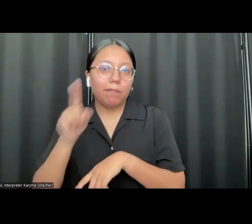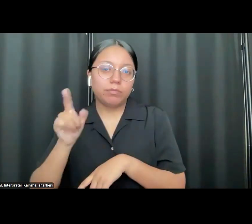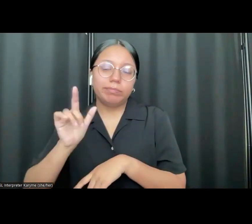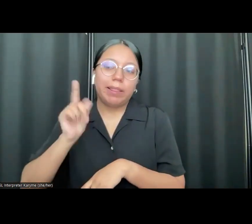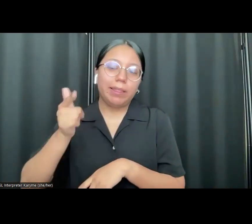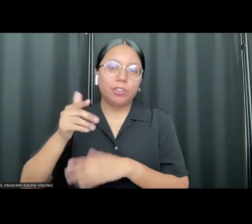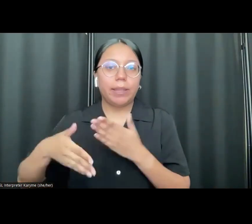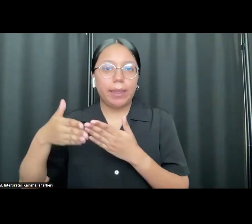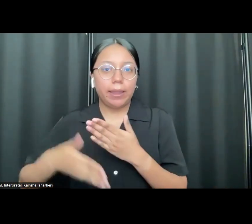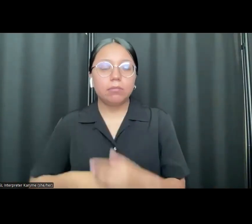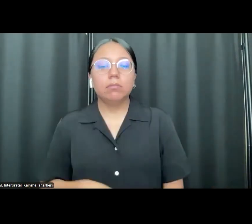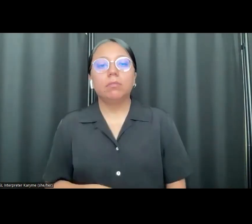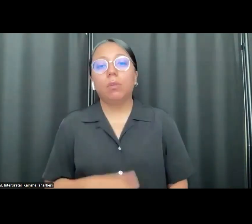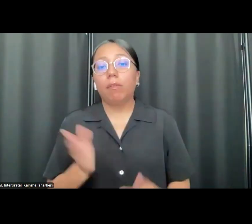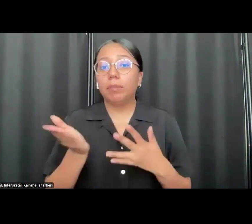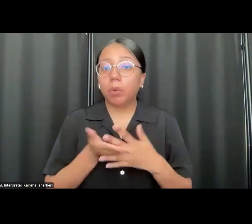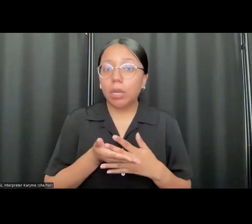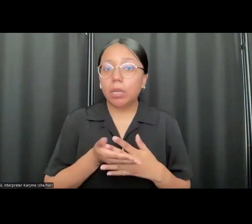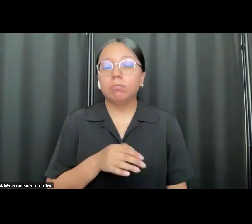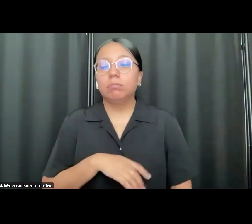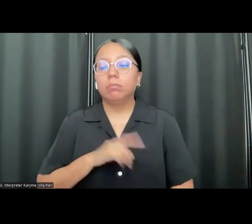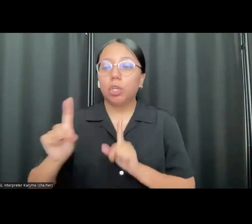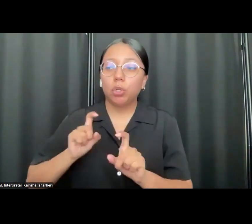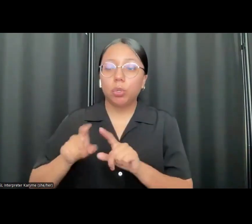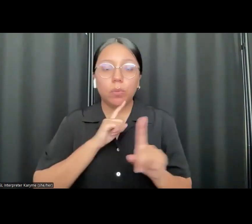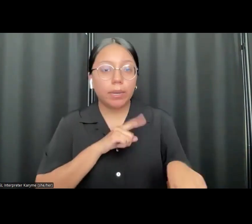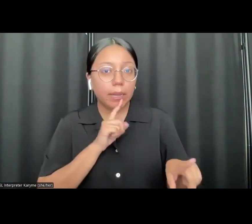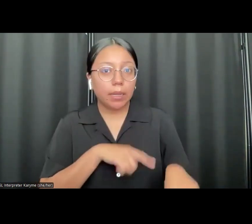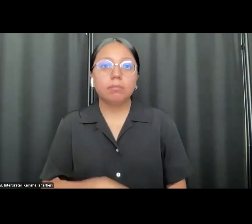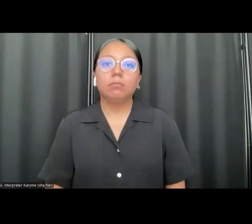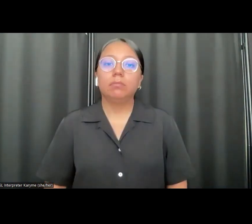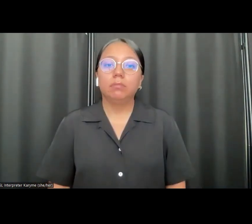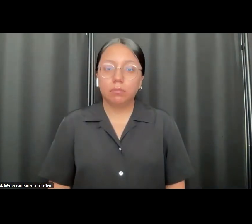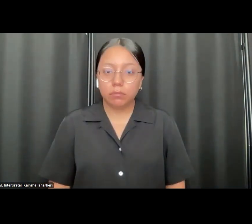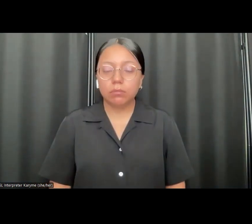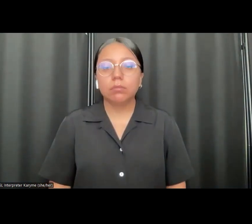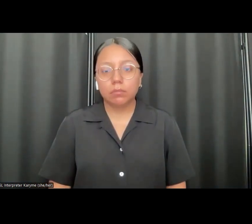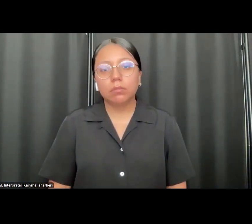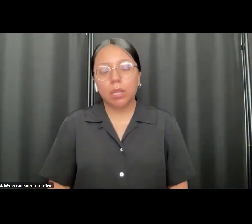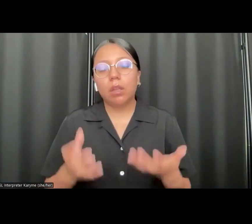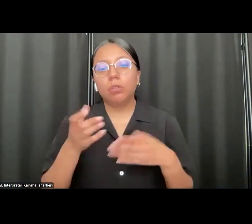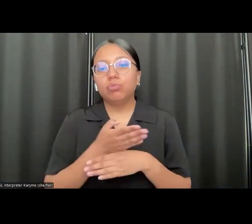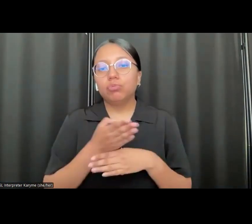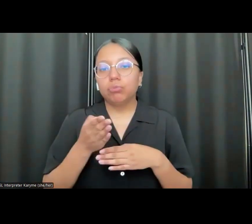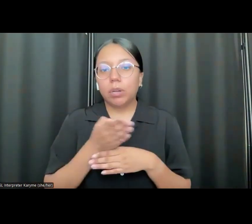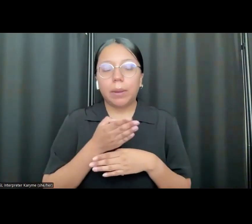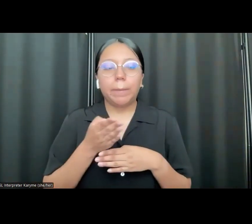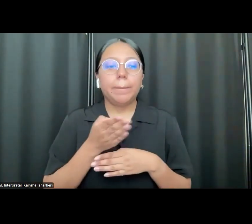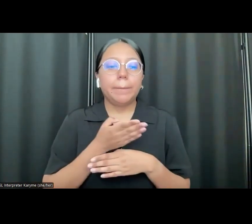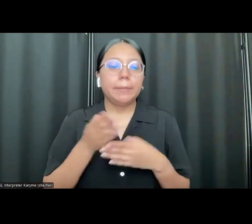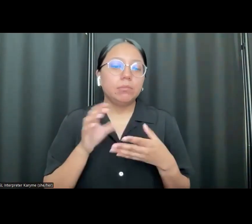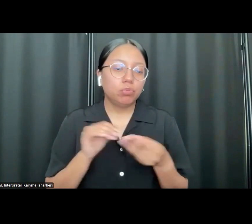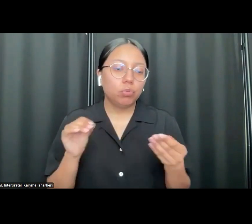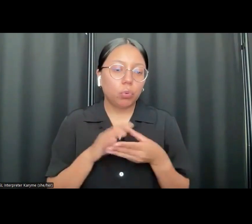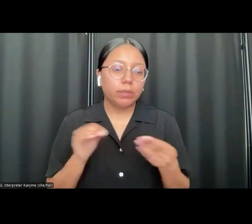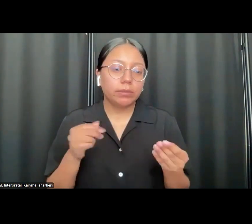Q&A. But some of my opening arguments and stories I want to share is so I usually get my